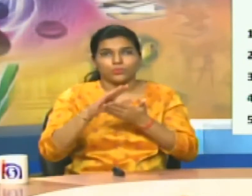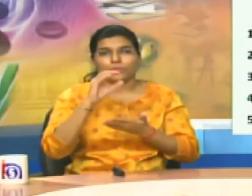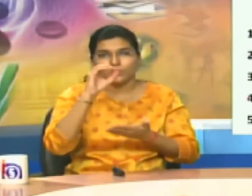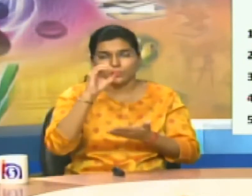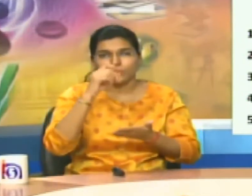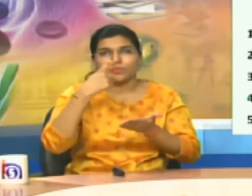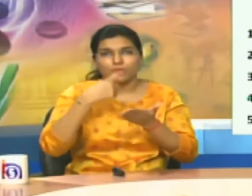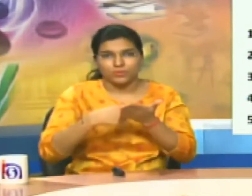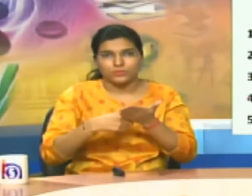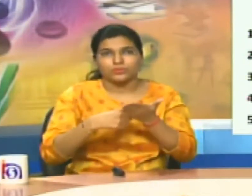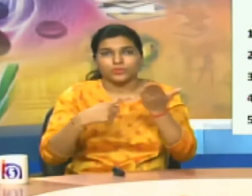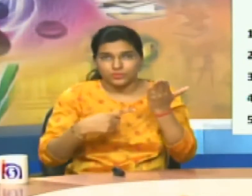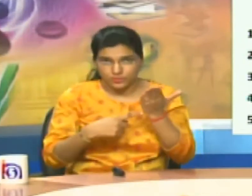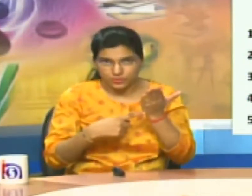is short